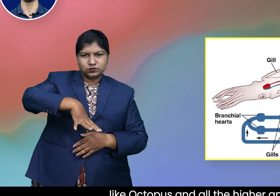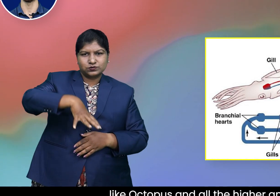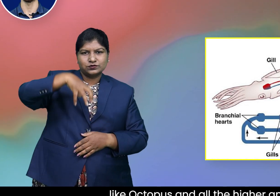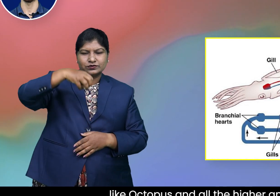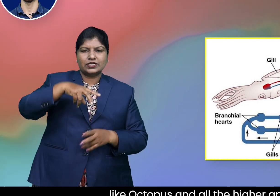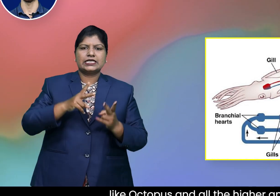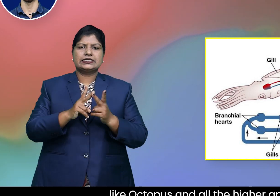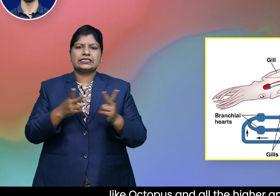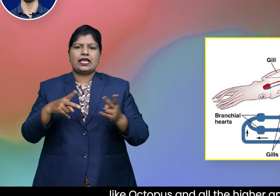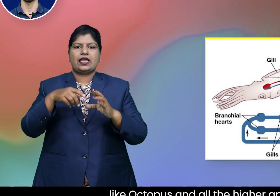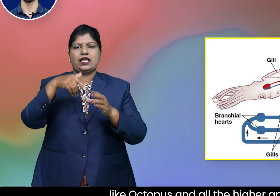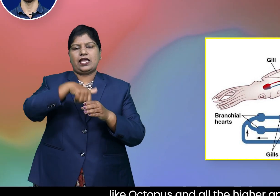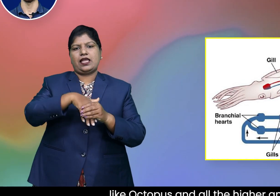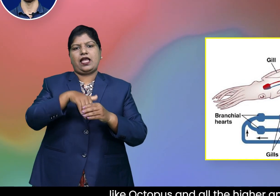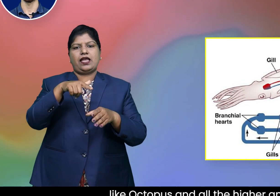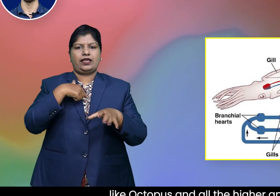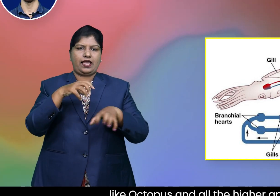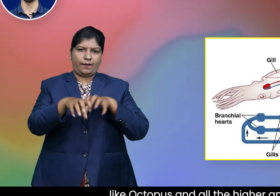animals.